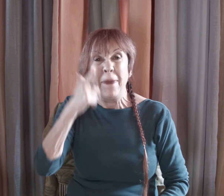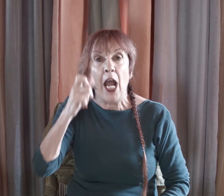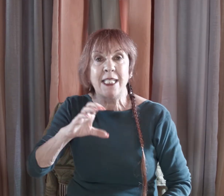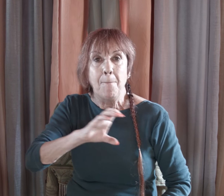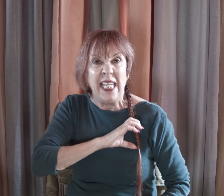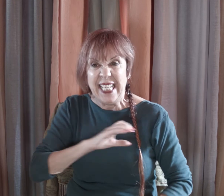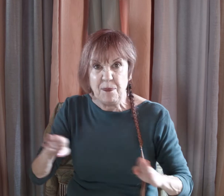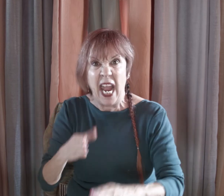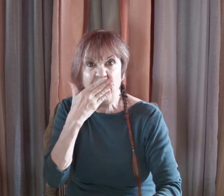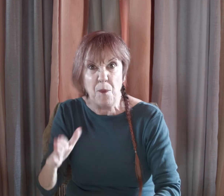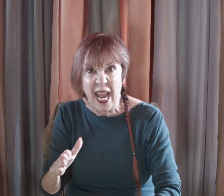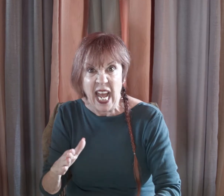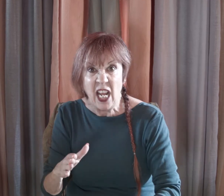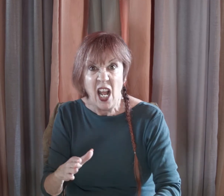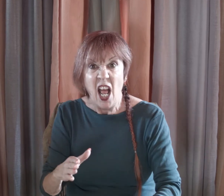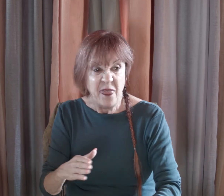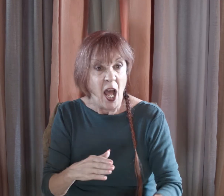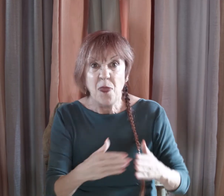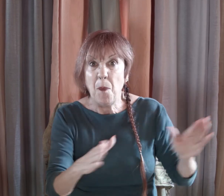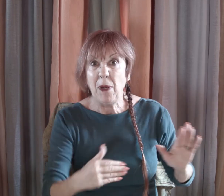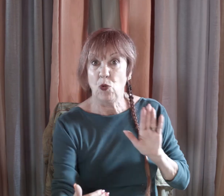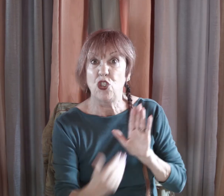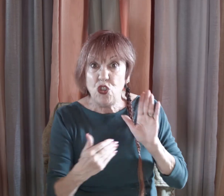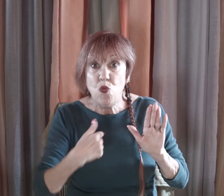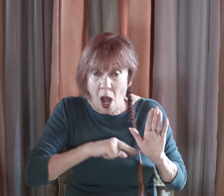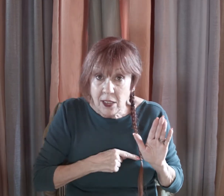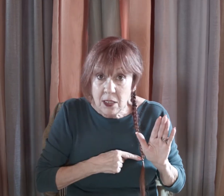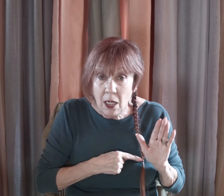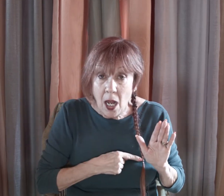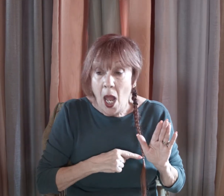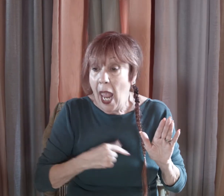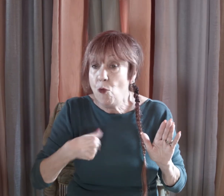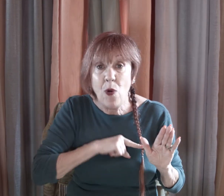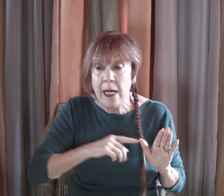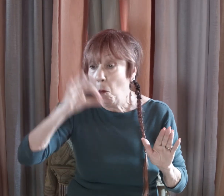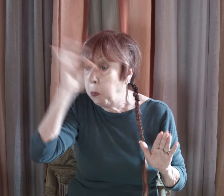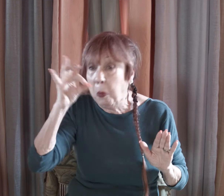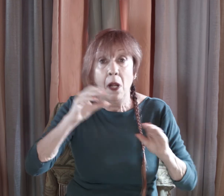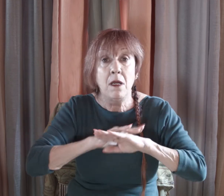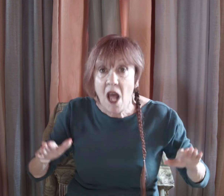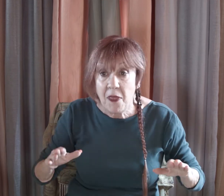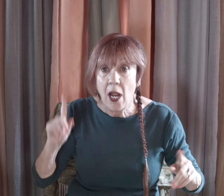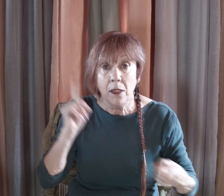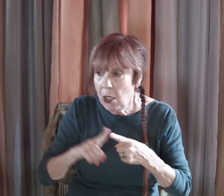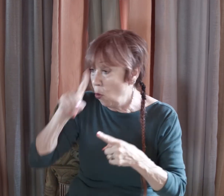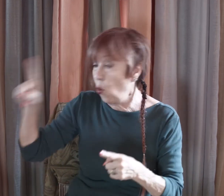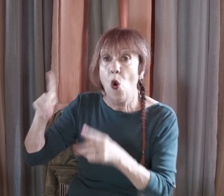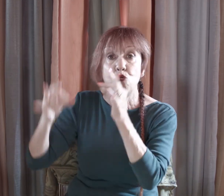police behavior of a police officer, we didn't know until we were in court that officer had been cited 18 times